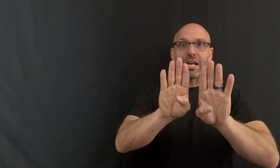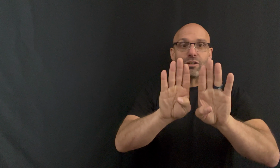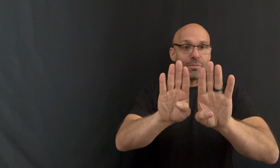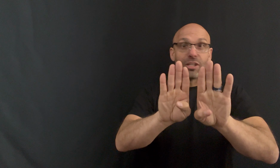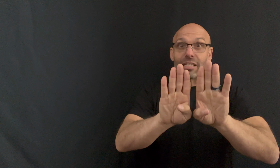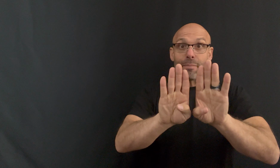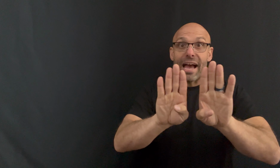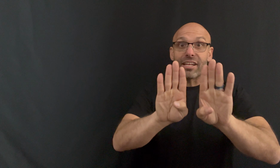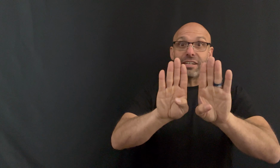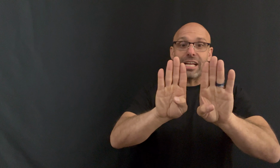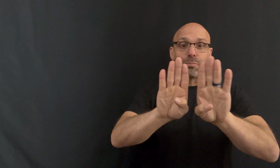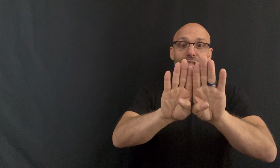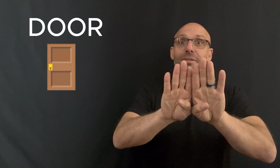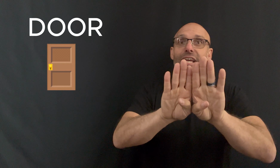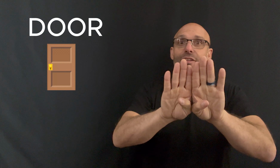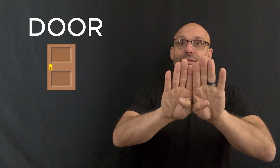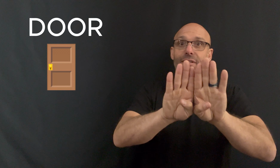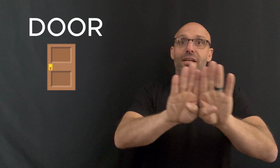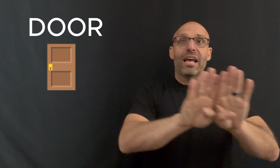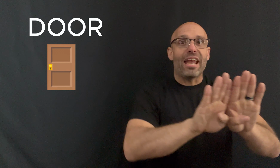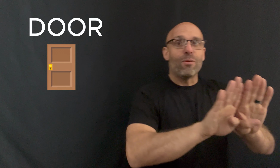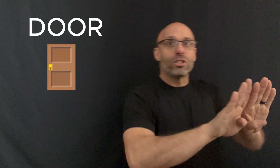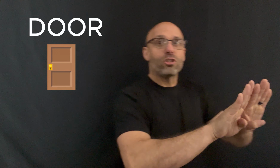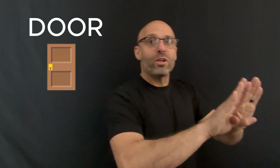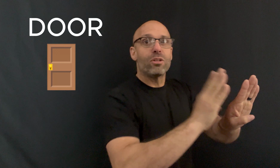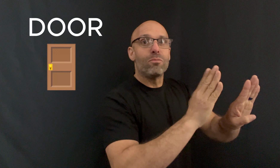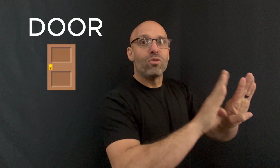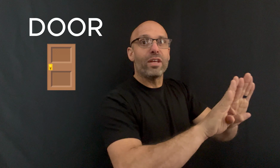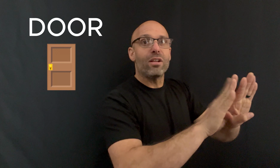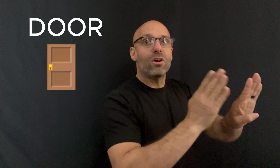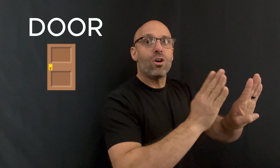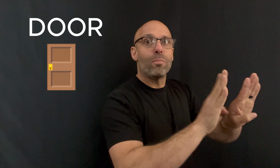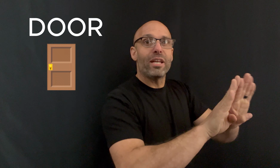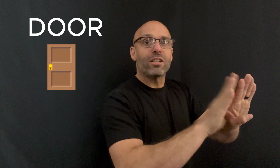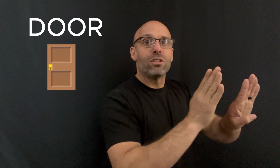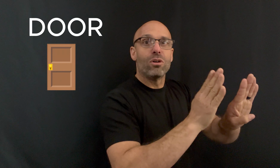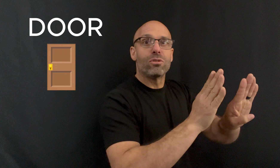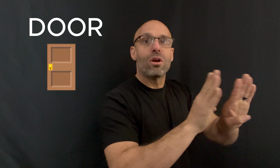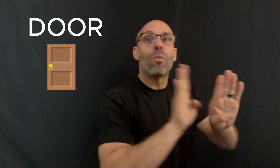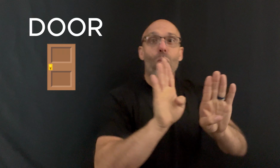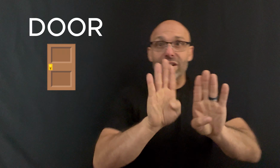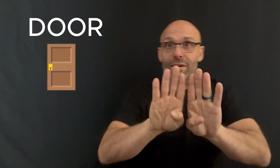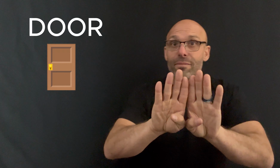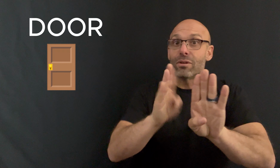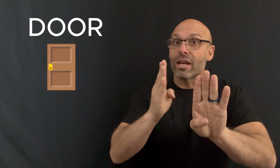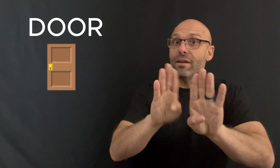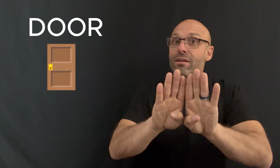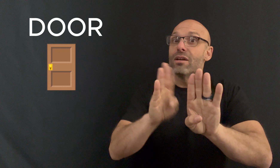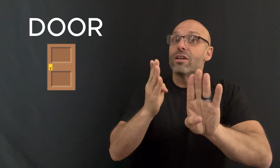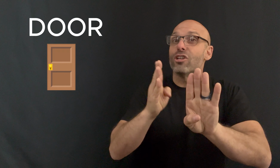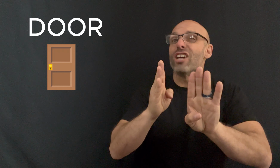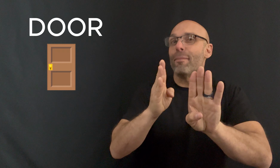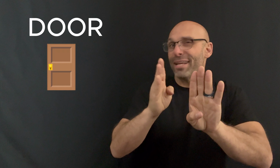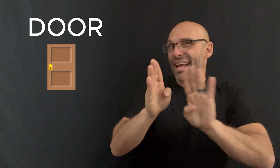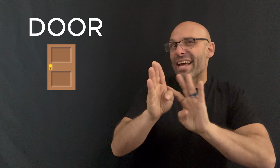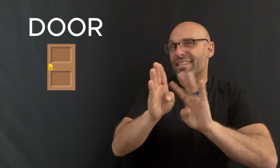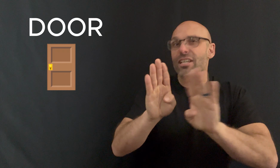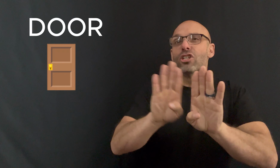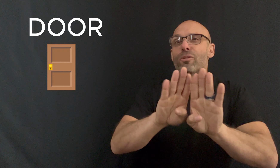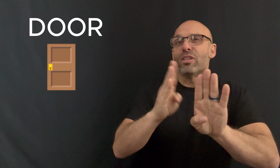should be looking at the back of your hands, put them together, and then we're just going to move it, open and close one of them, okay? Your dominant hand should be the one that